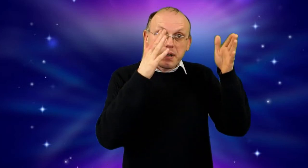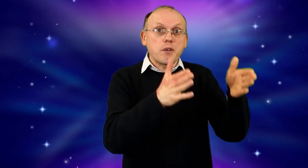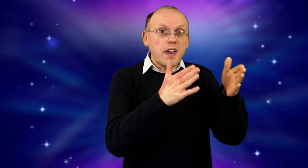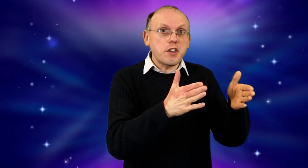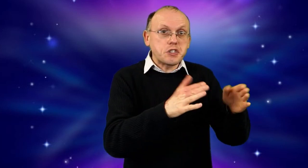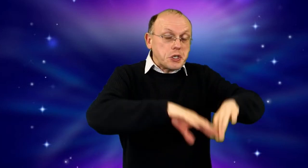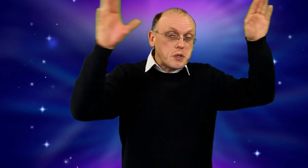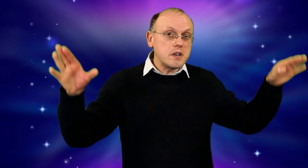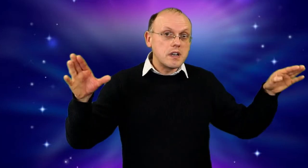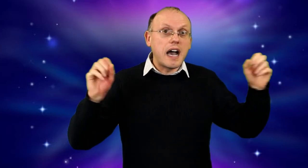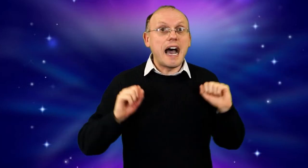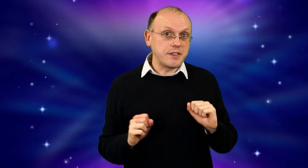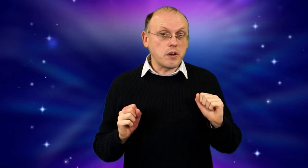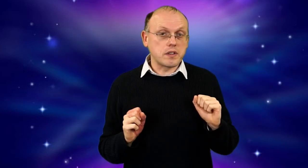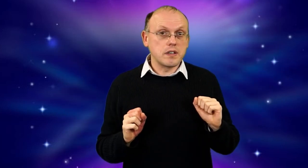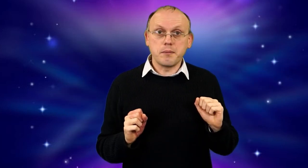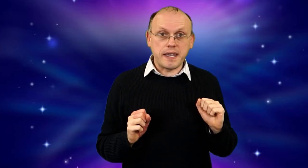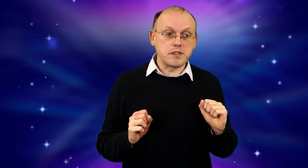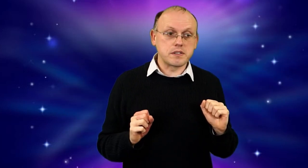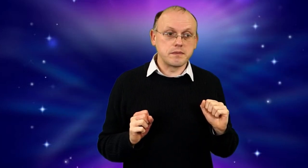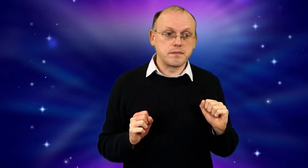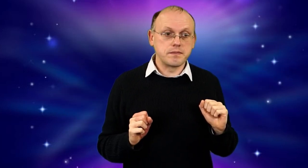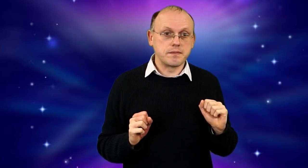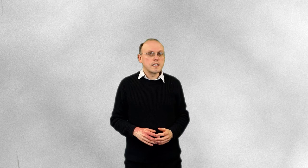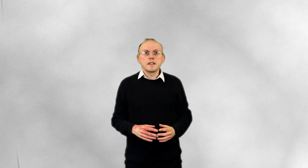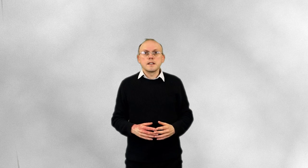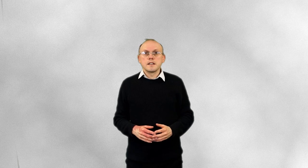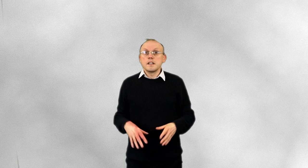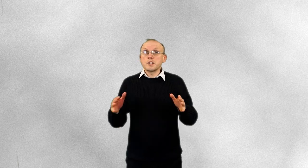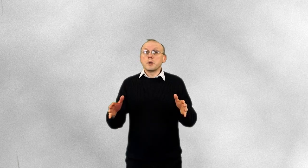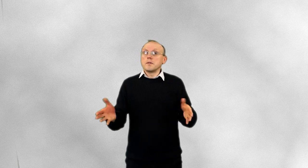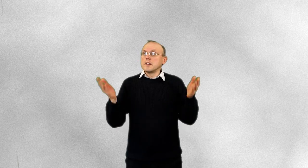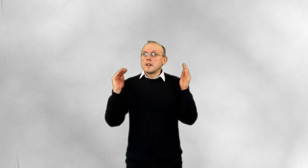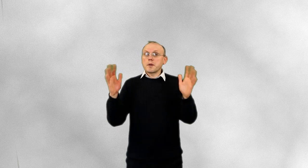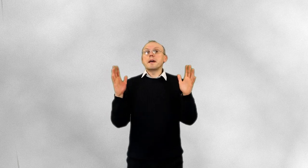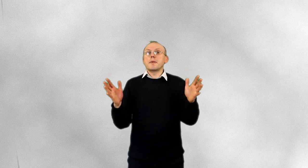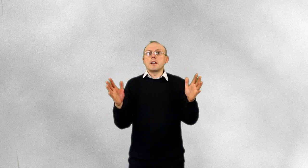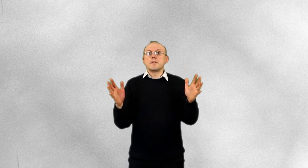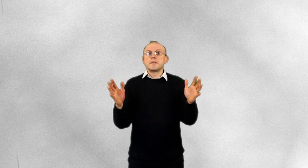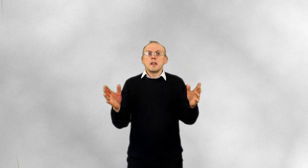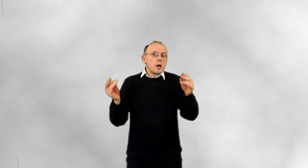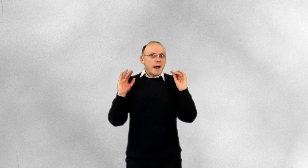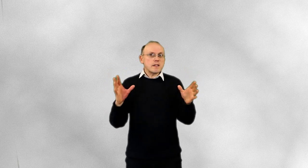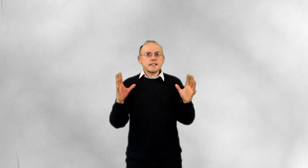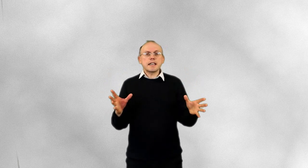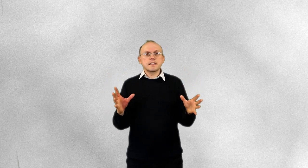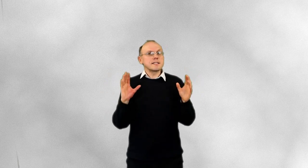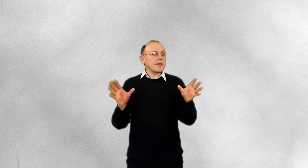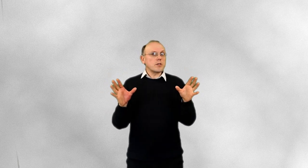the other two are not biased. So remember, biased text has nothing to do